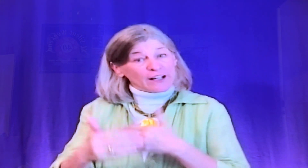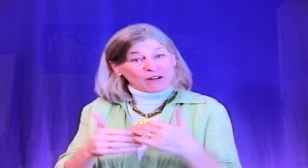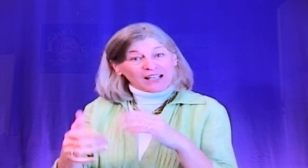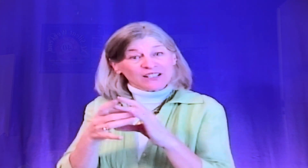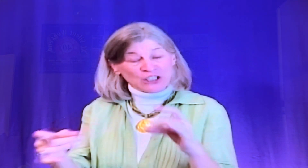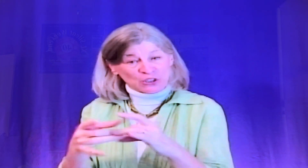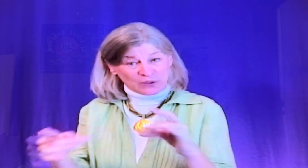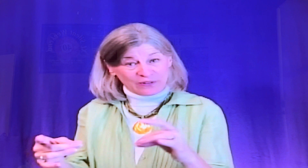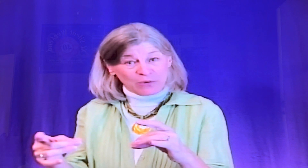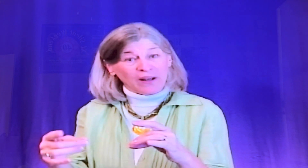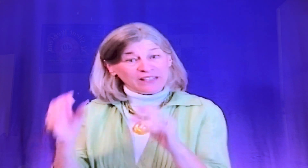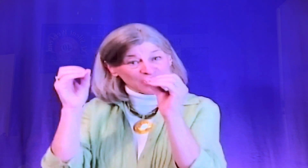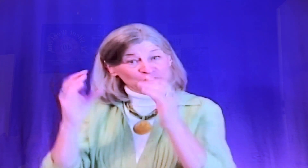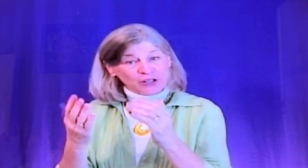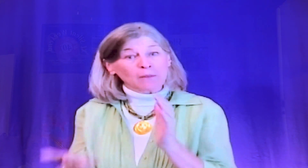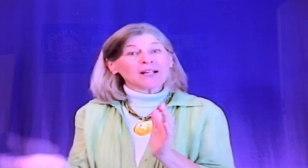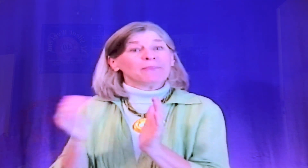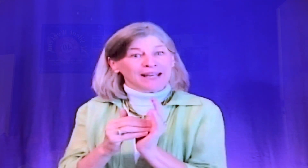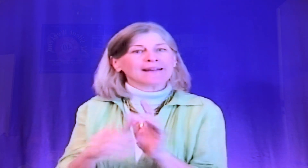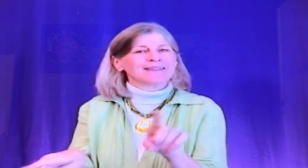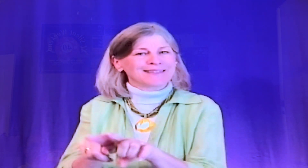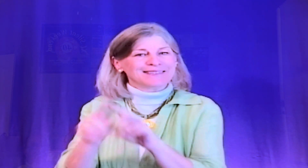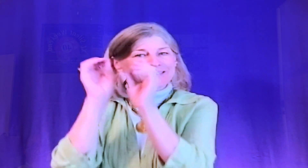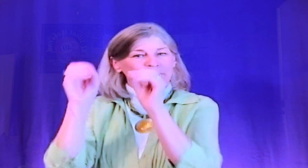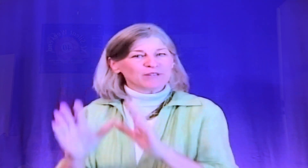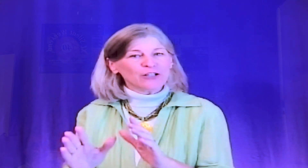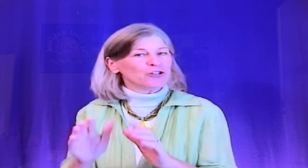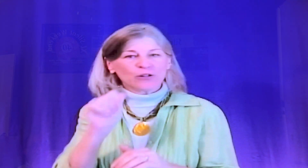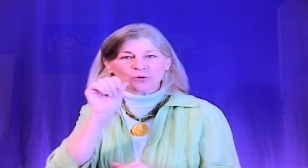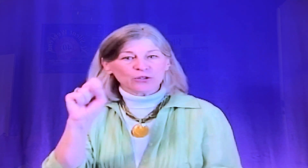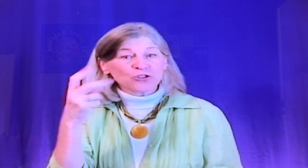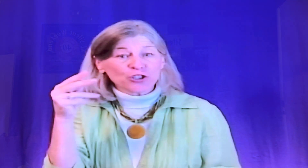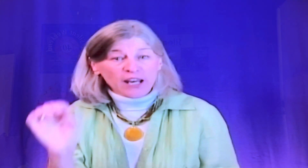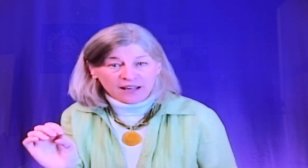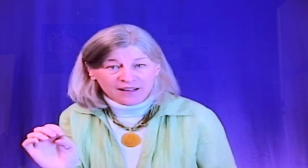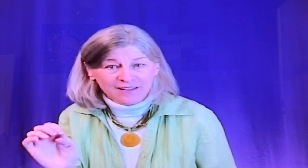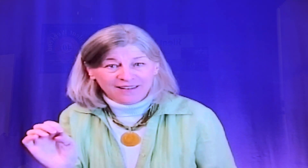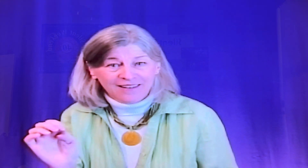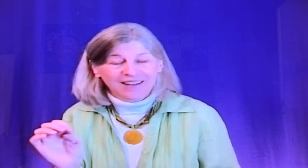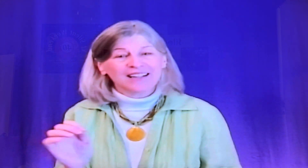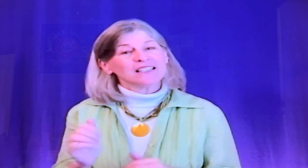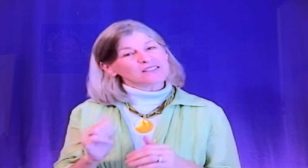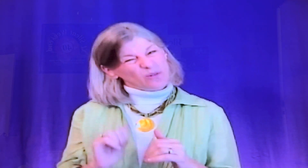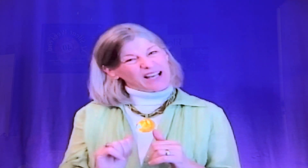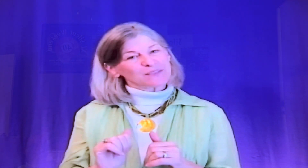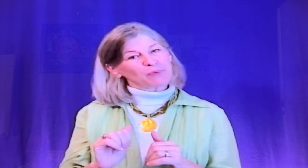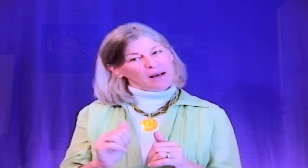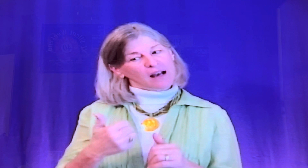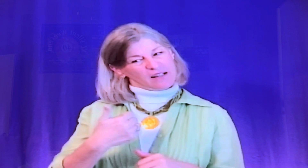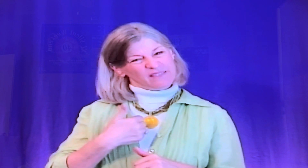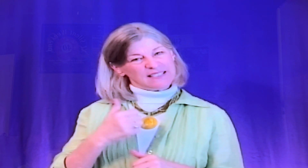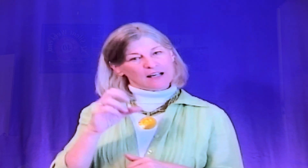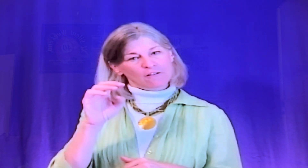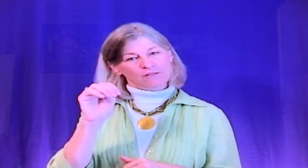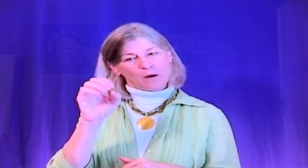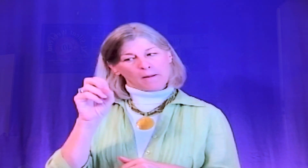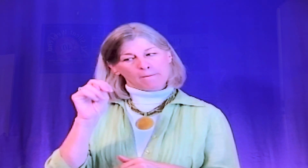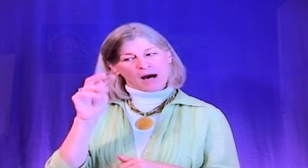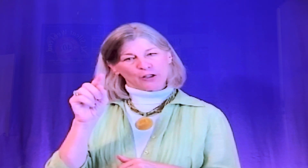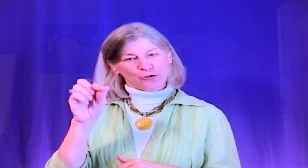on in the story, when the teacher comes up again and it's the same teacher, you don't use she. So that's kind of a